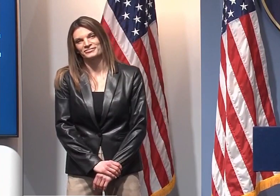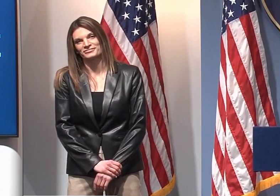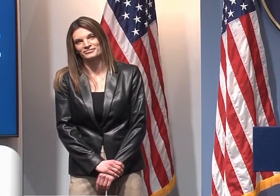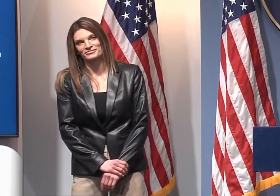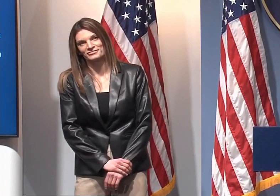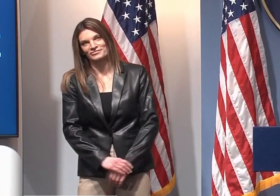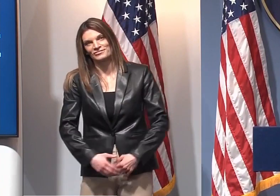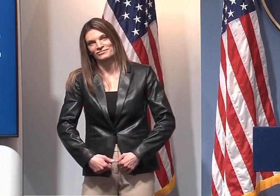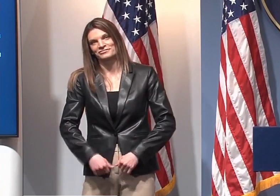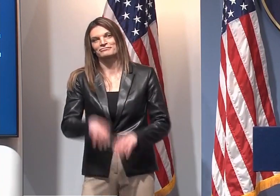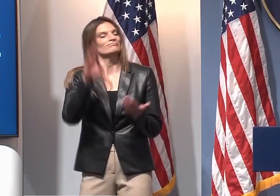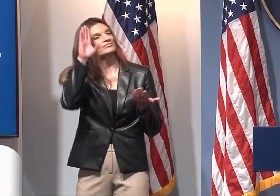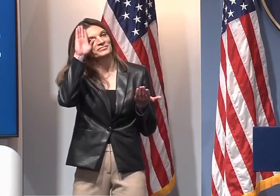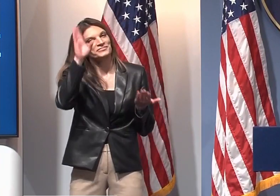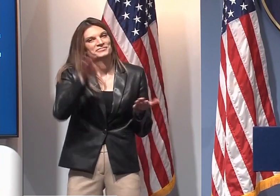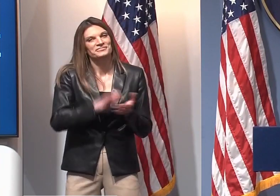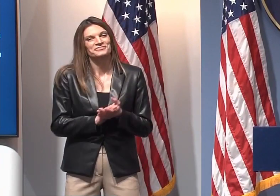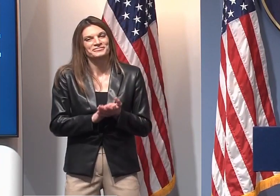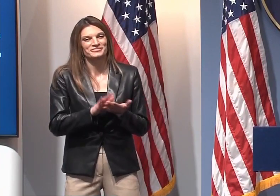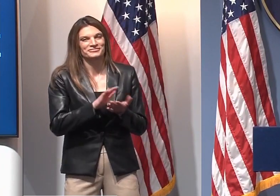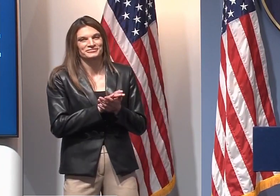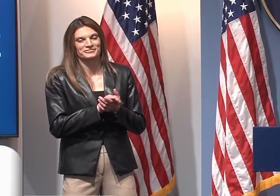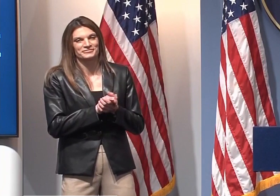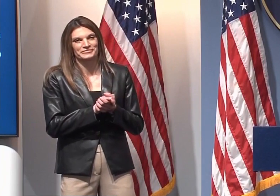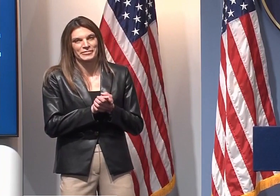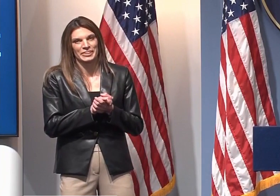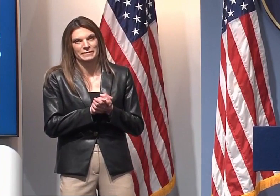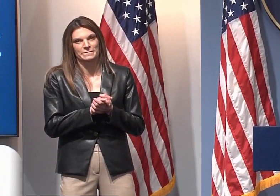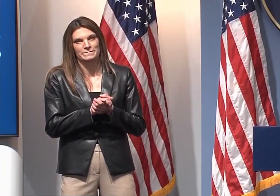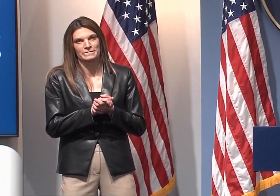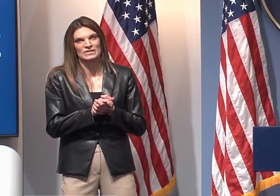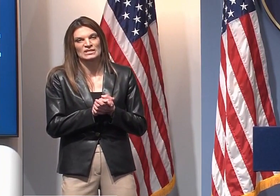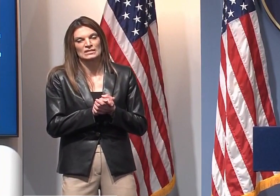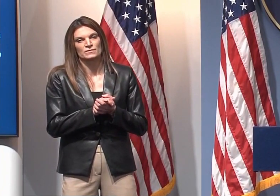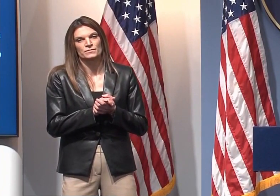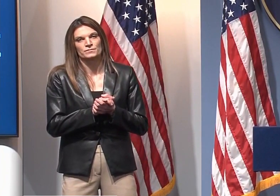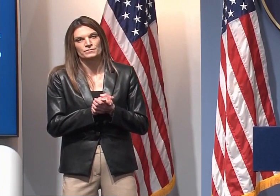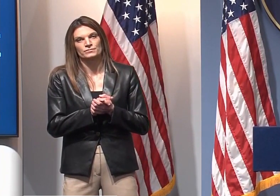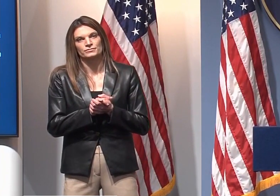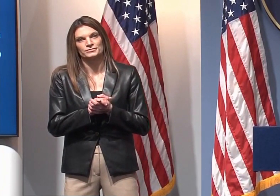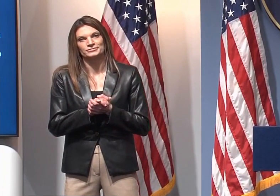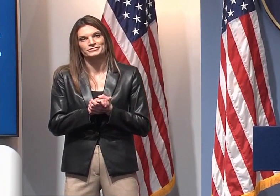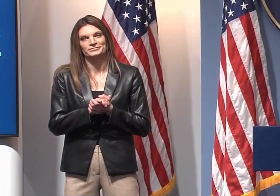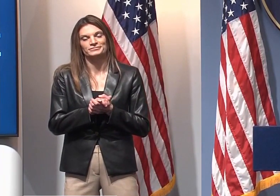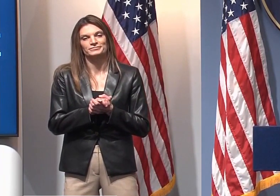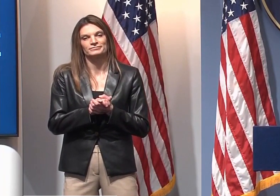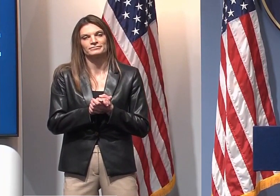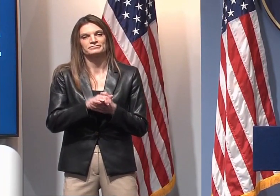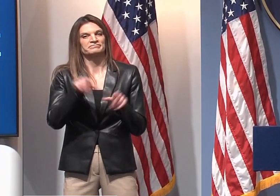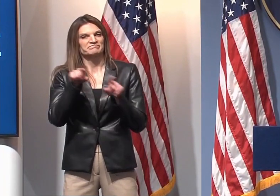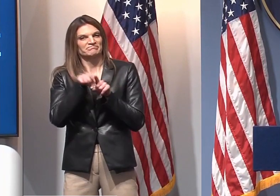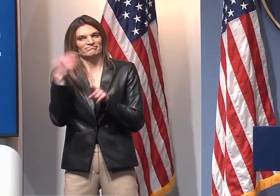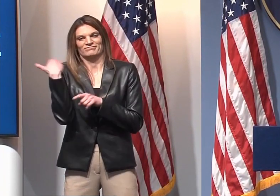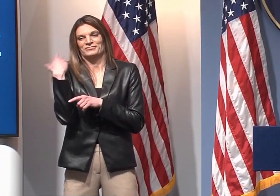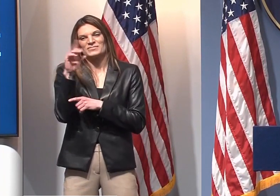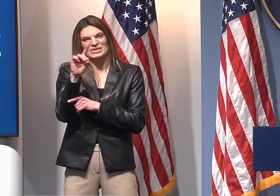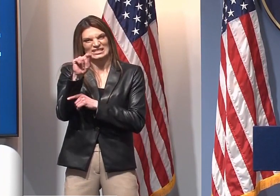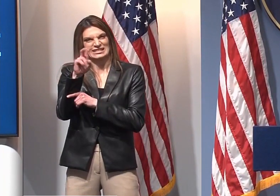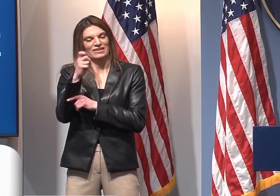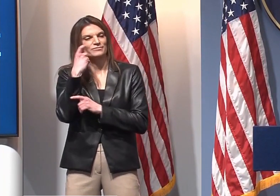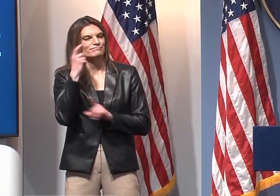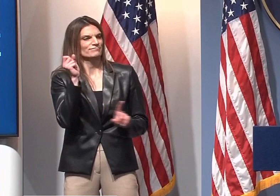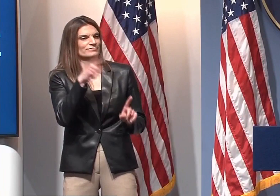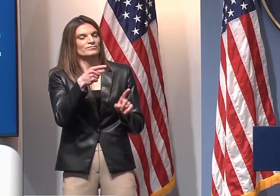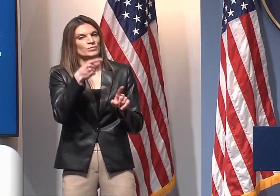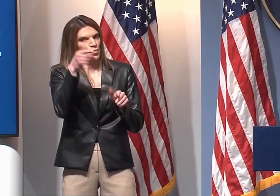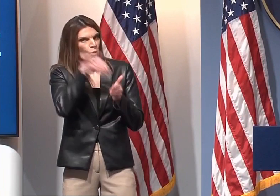Hi, Governor. Good to see you. Following up on Dave's question, you said many times throughout 2020